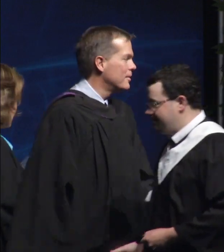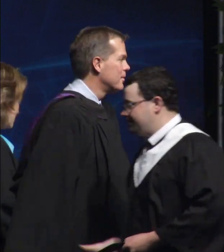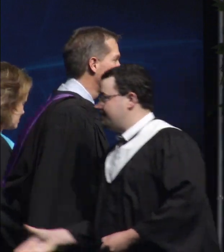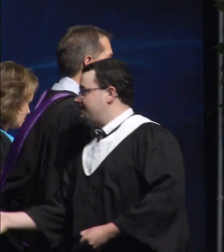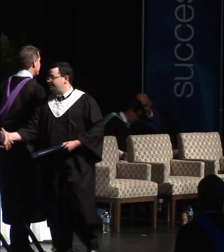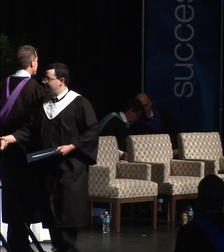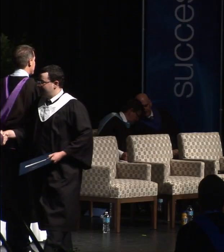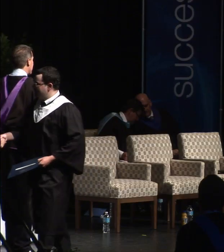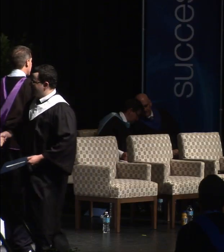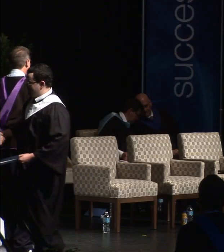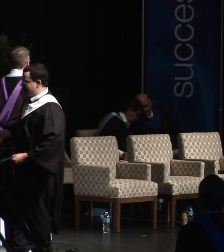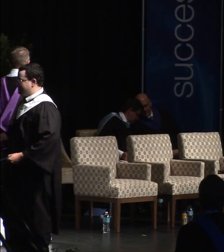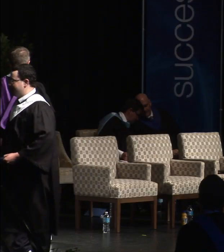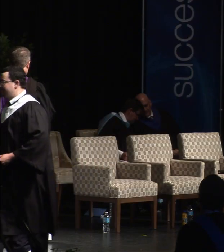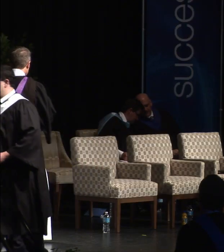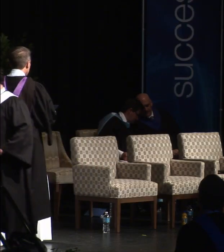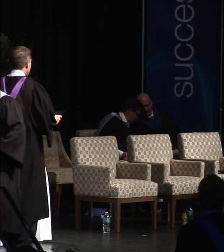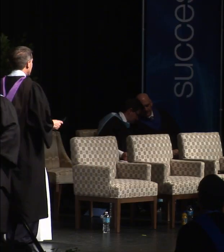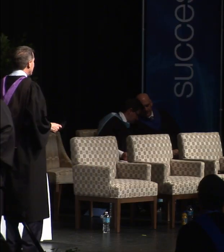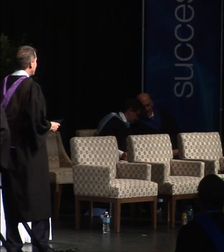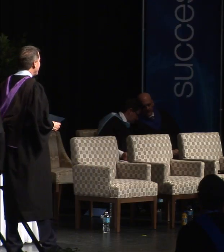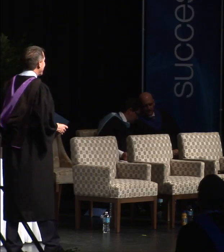Caleb Owen Doncaster.